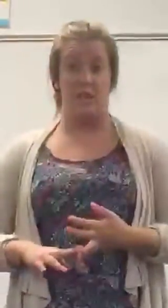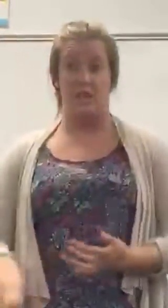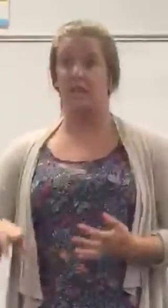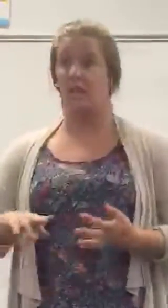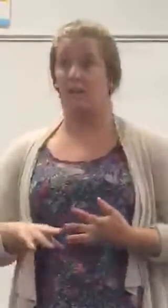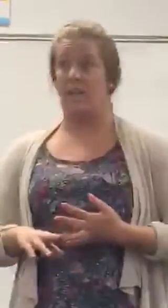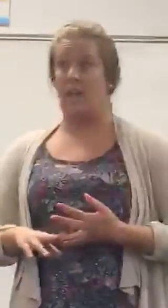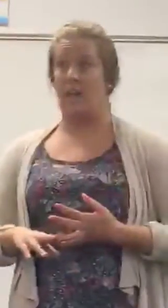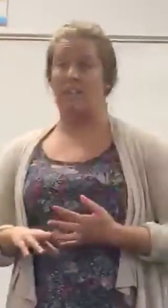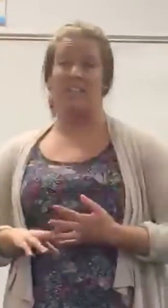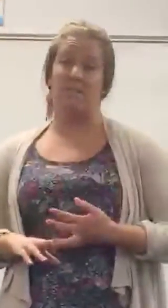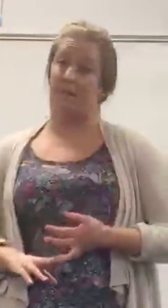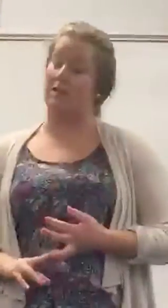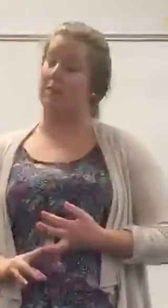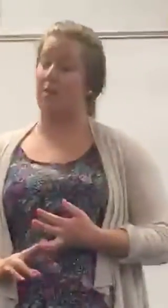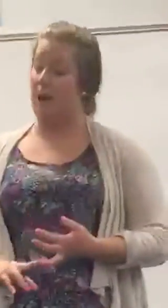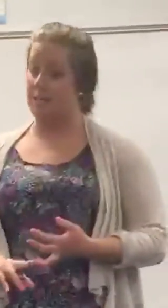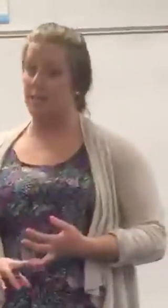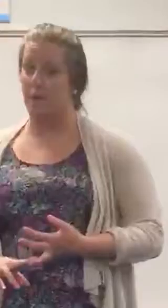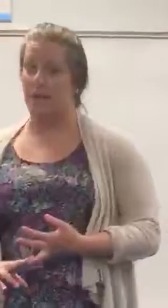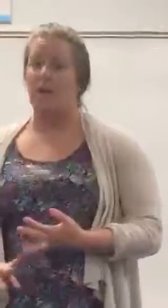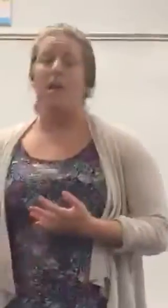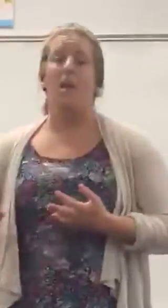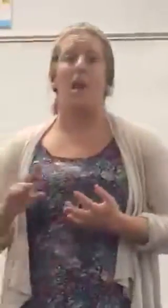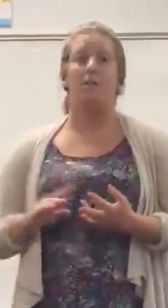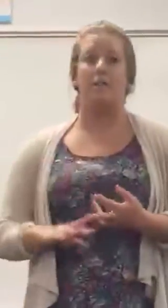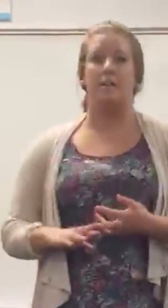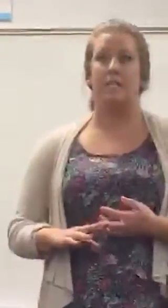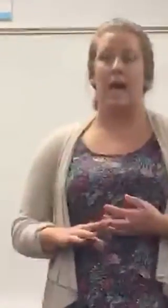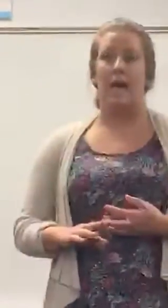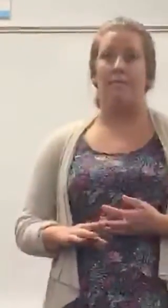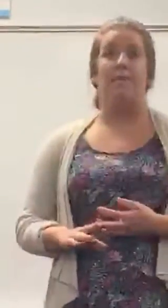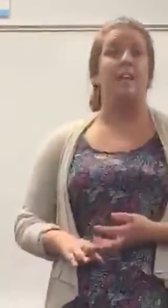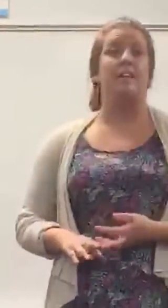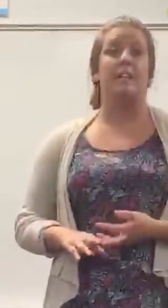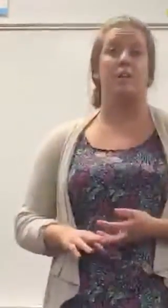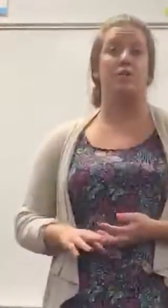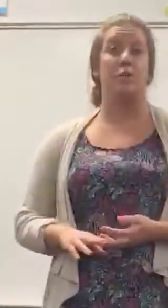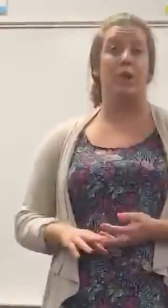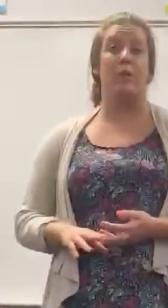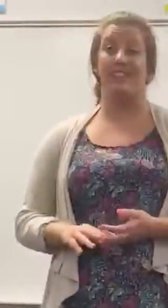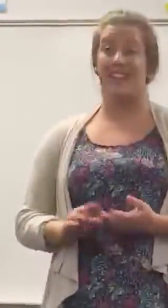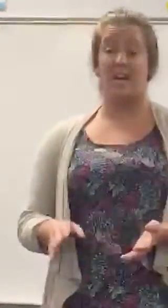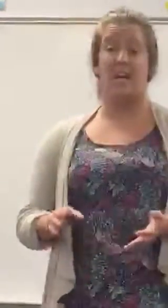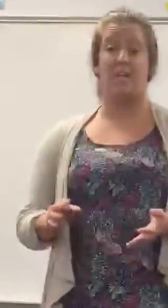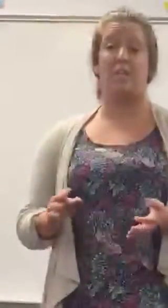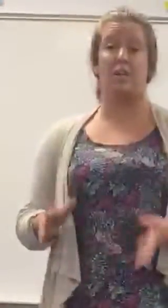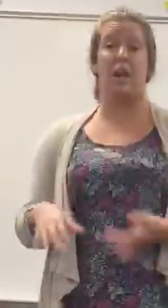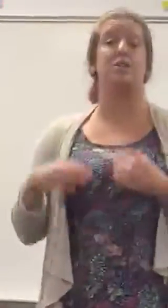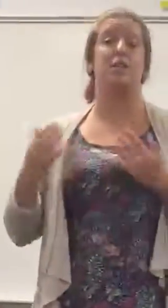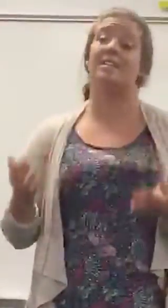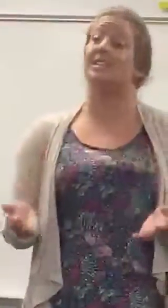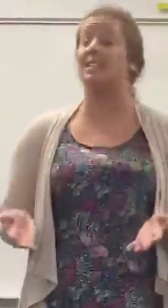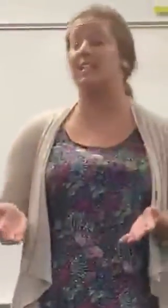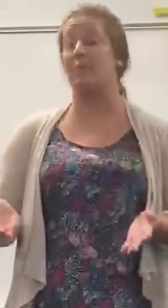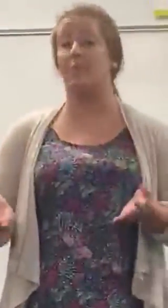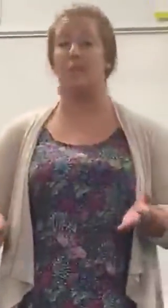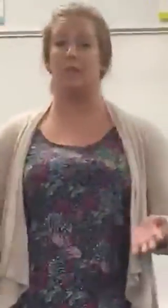right? Is it affecting them in a positive way? Are these things that you're doing with technology that are actually assisting them in their